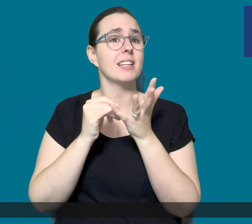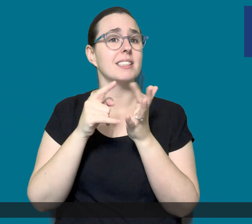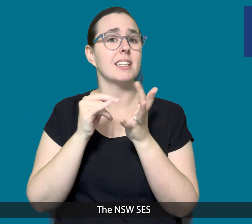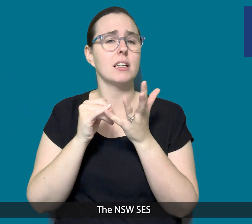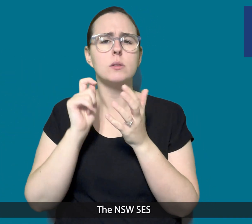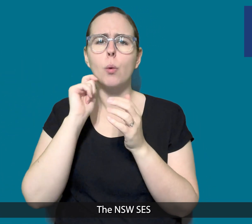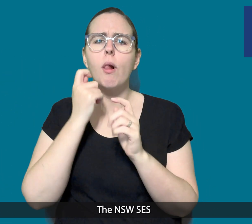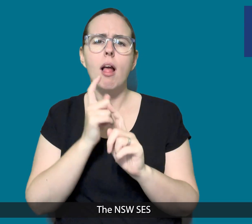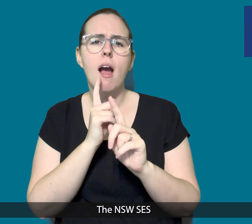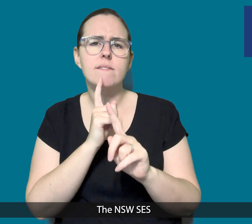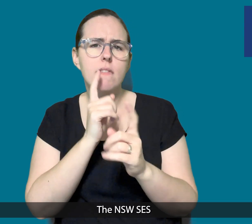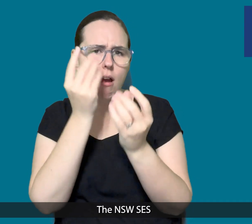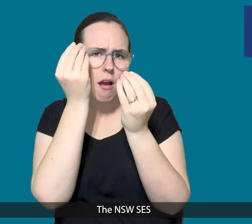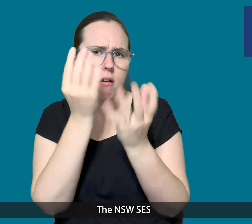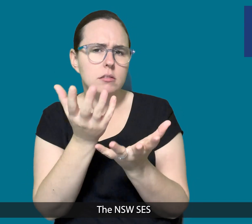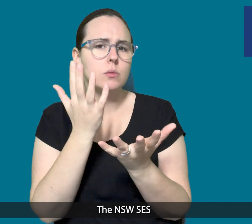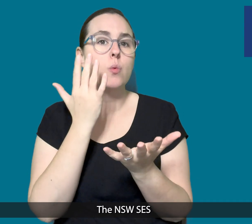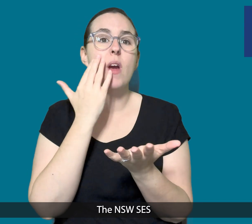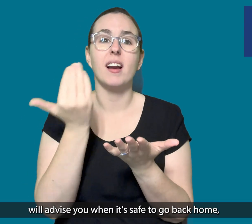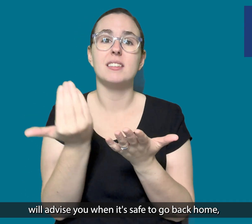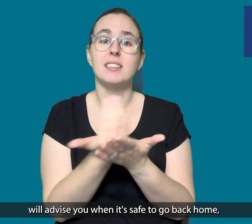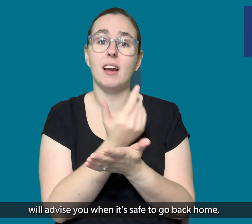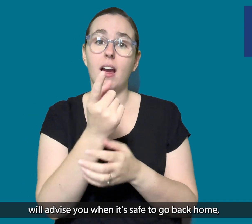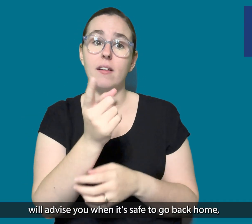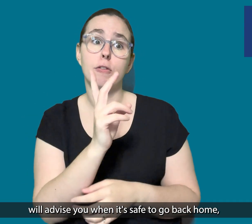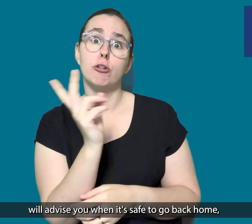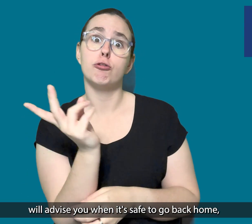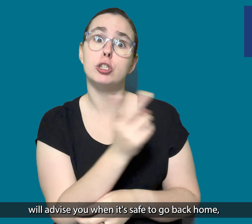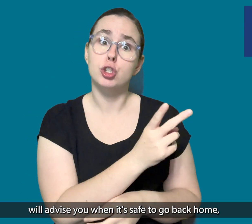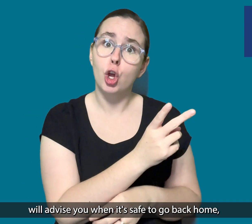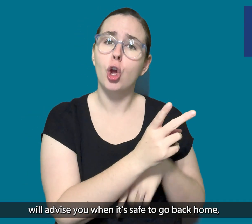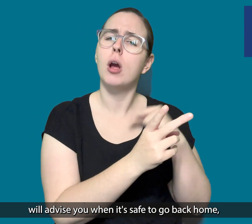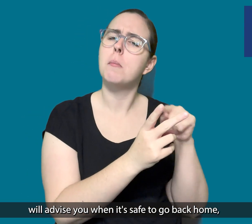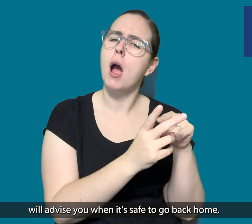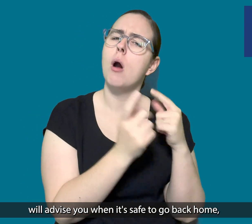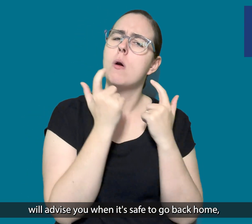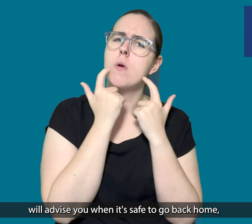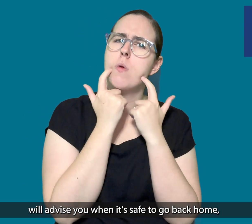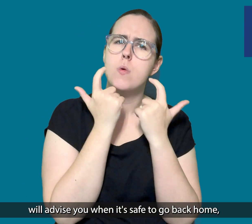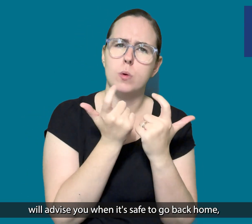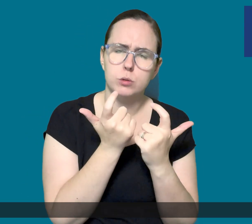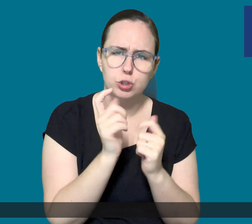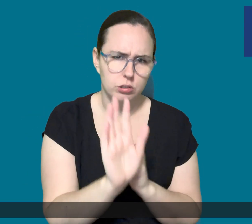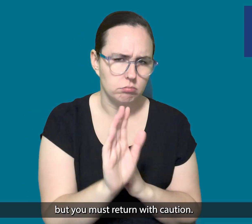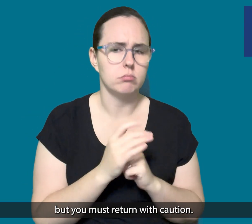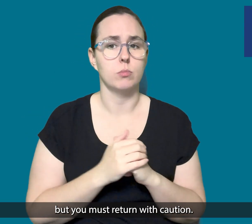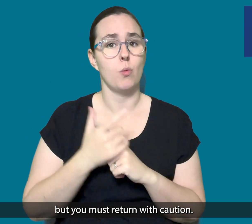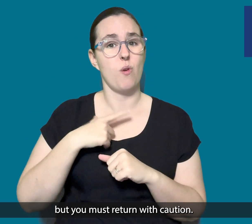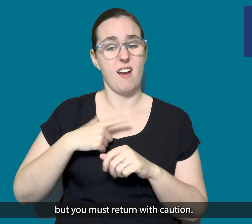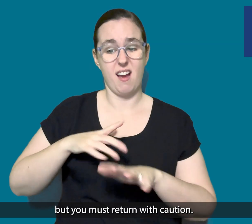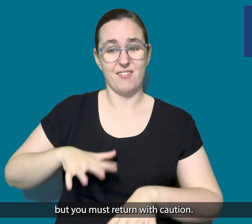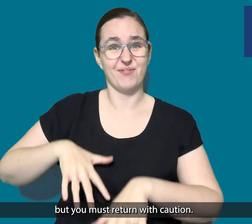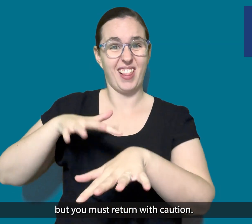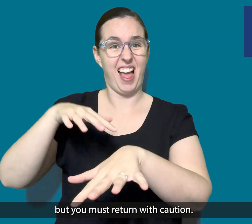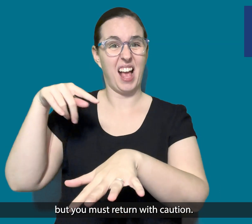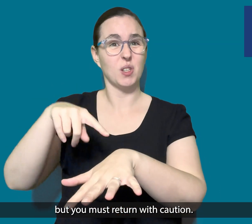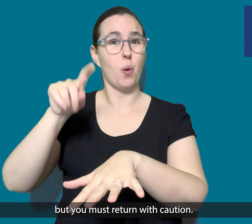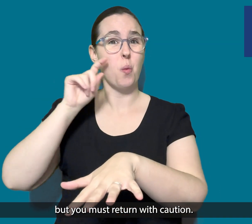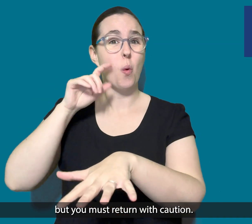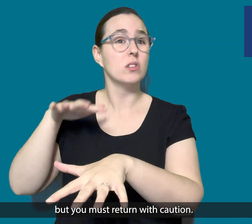The New South Wales SES will advise you when it's safe to go back home, but you must return with caution.